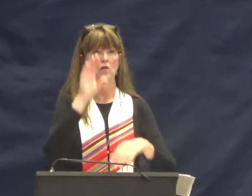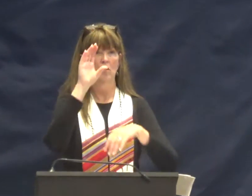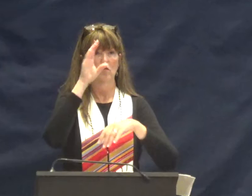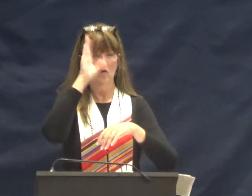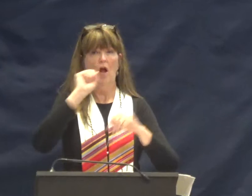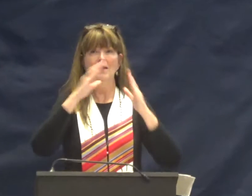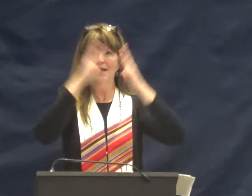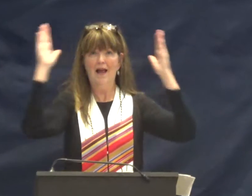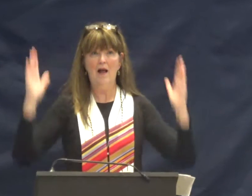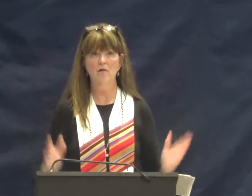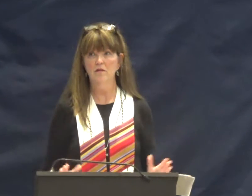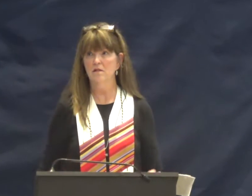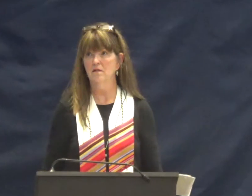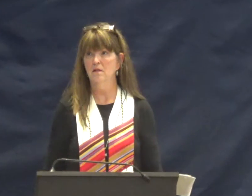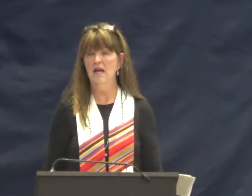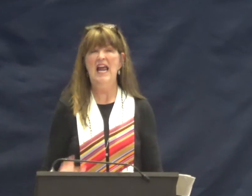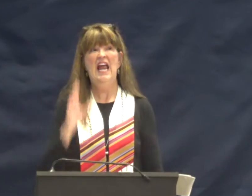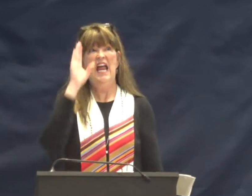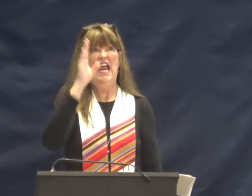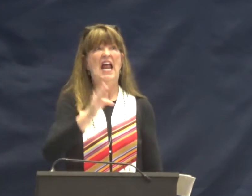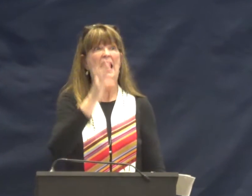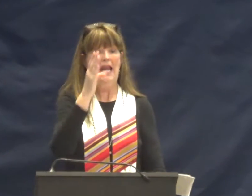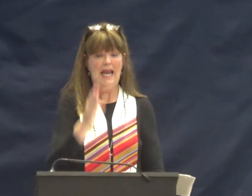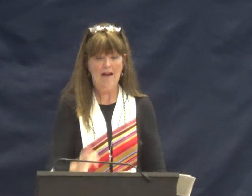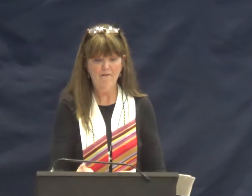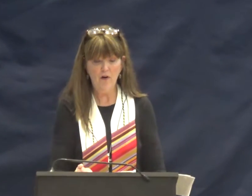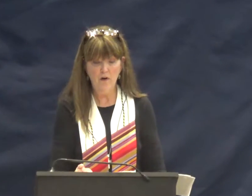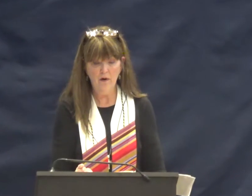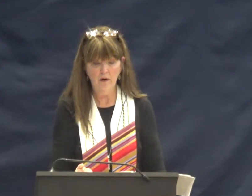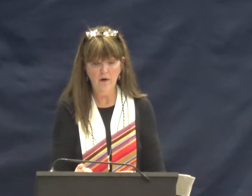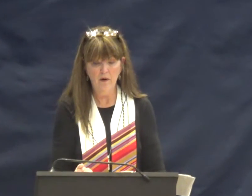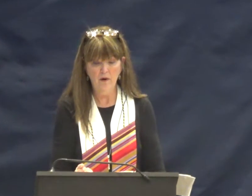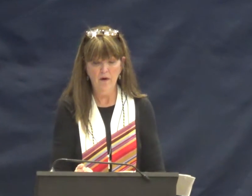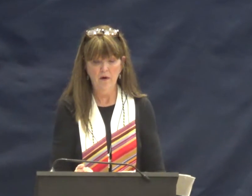Never shut the door to God's house. Never.